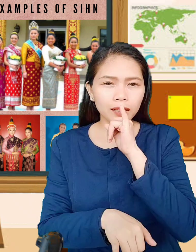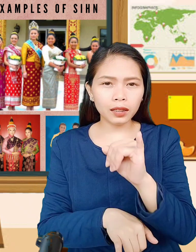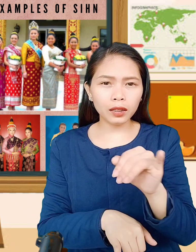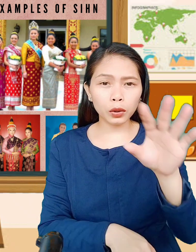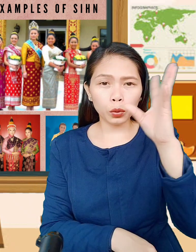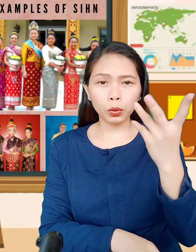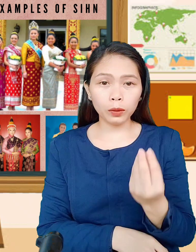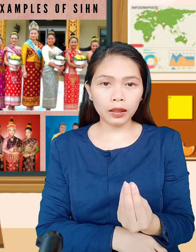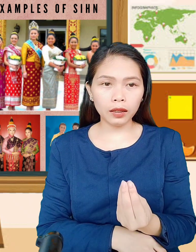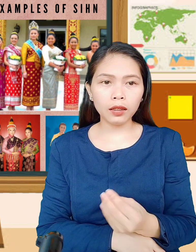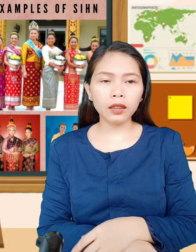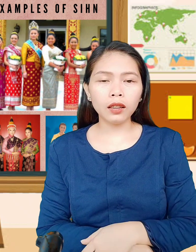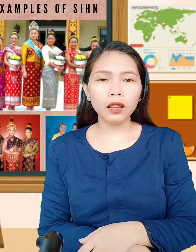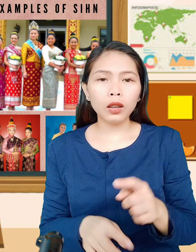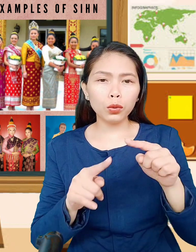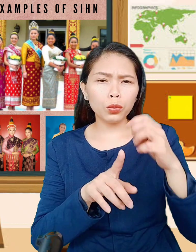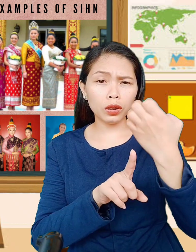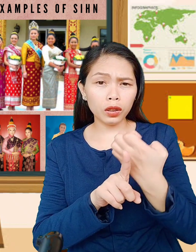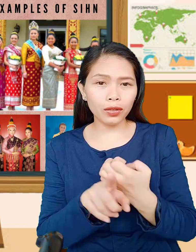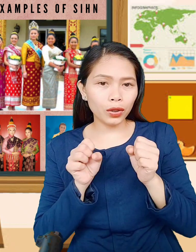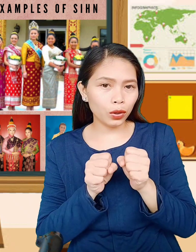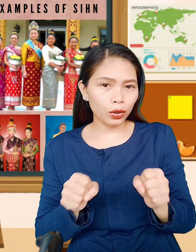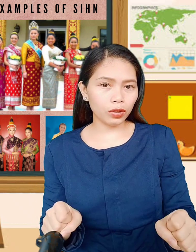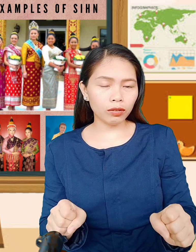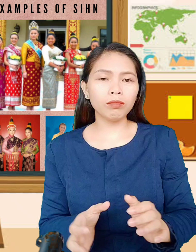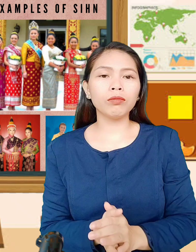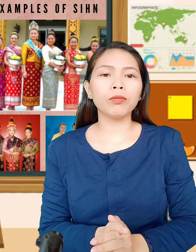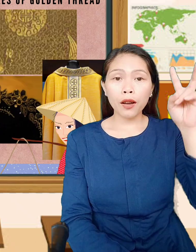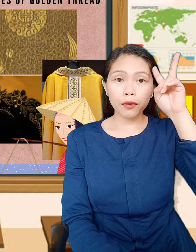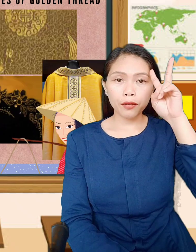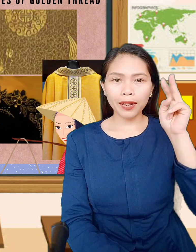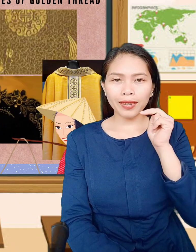whose pattern are unique to each skirt.